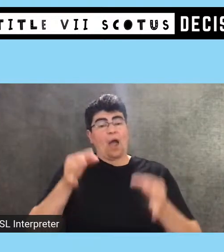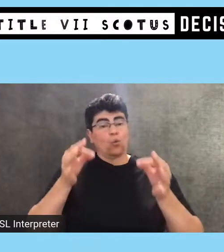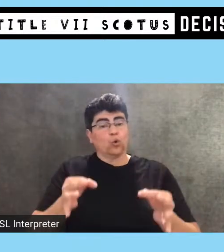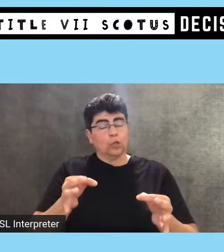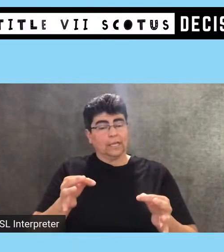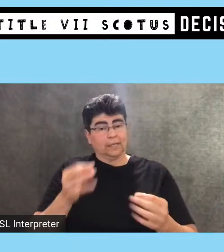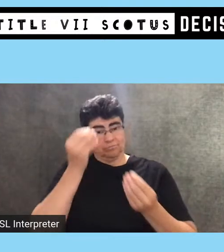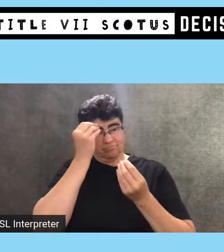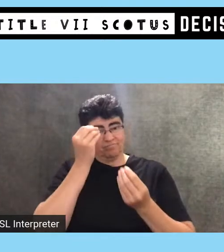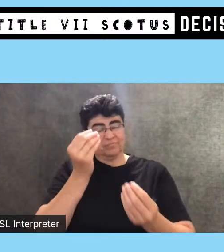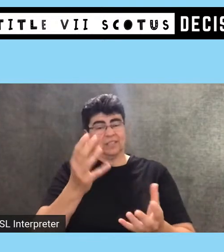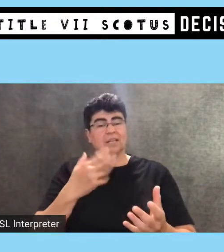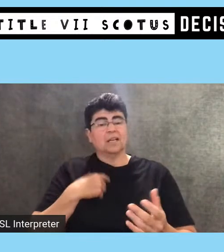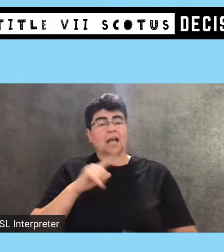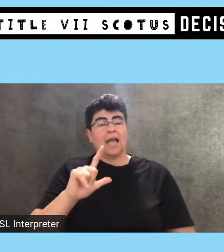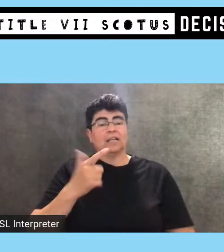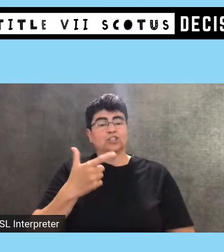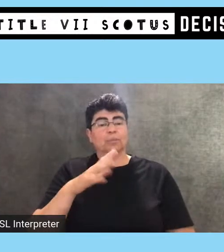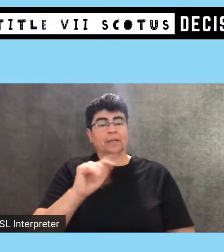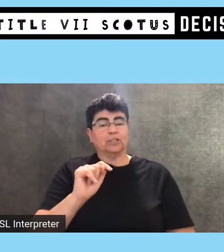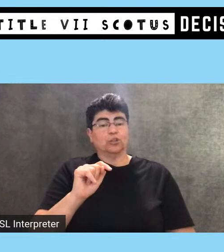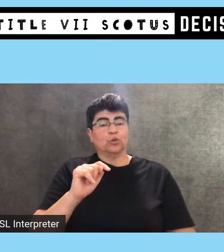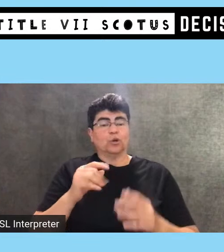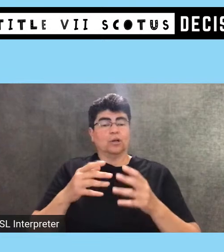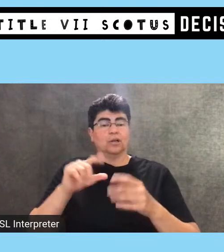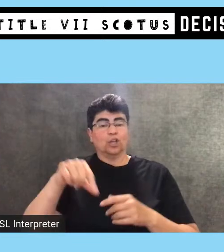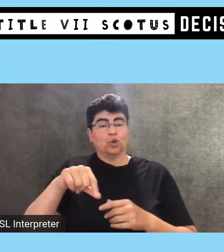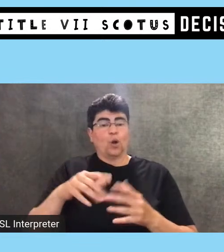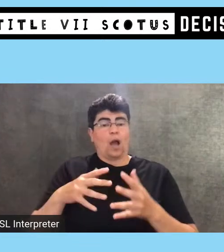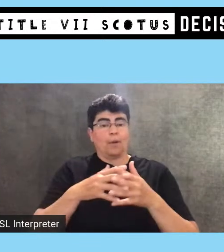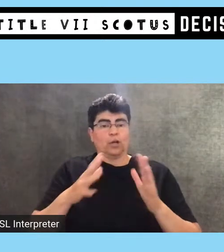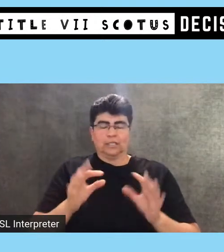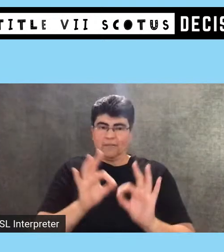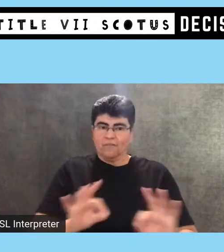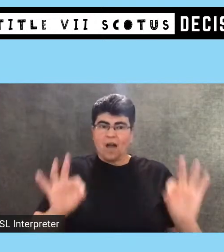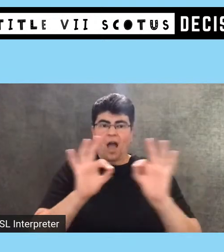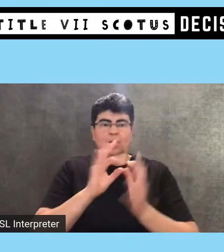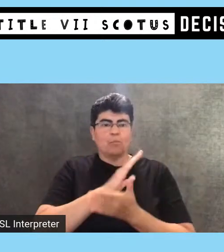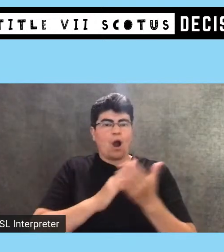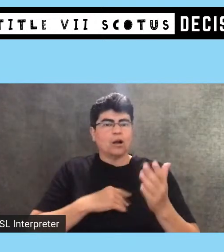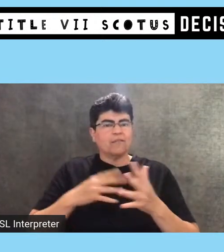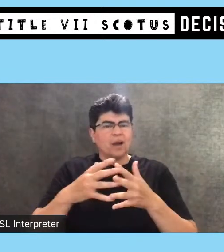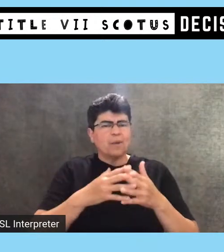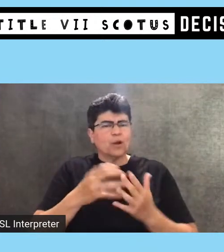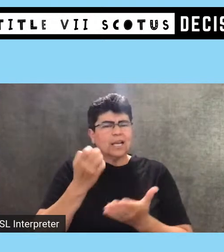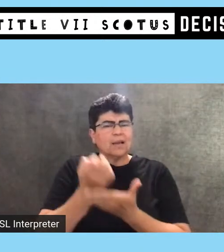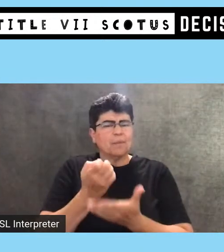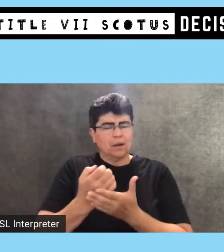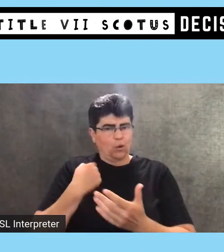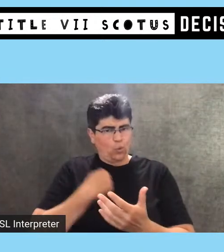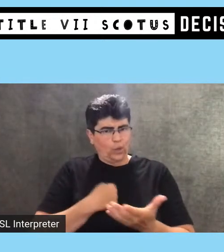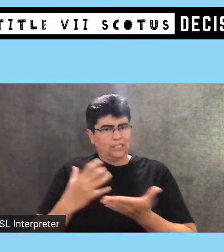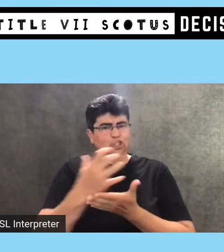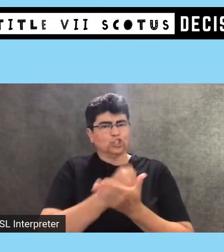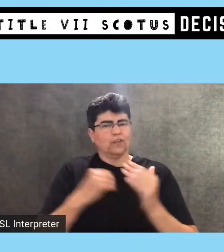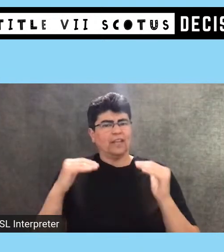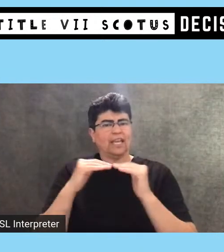that LGBTQ Americans are a vital part of the United States economy and that we deserve equal treatment under the